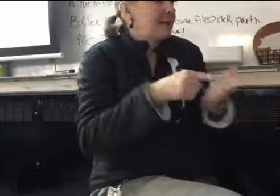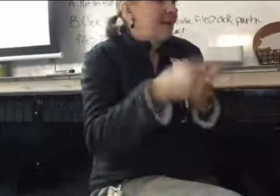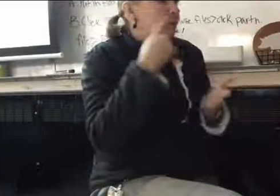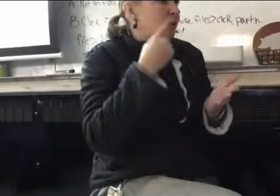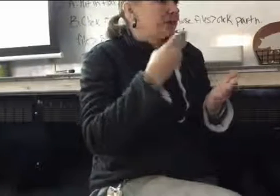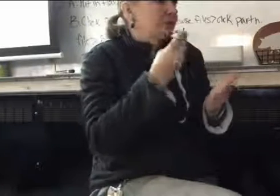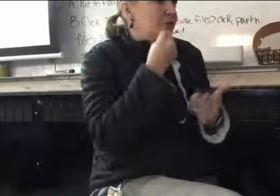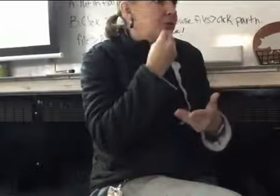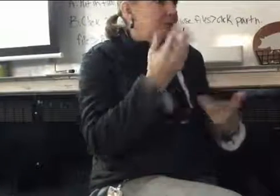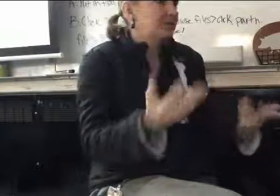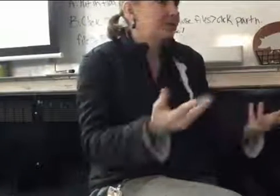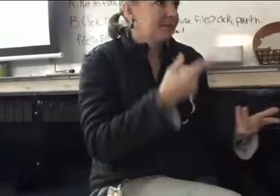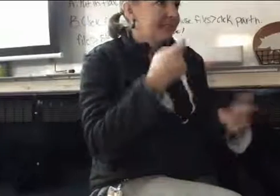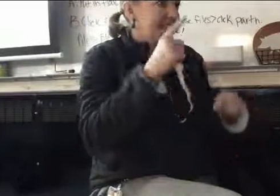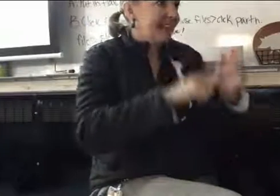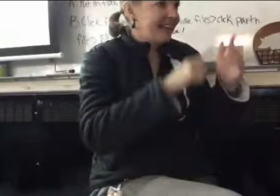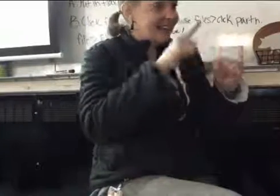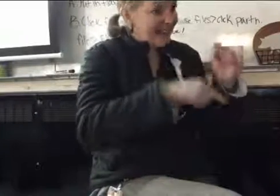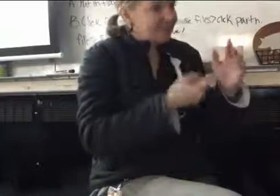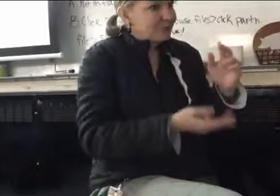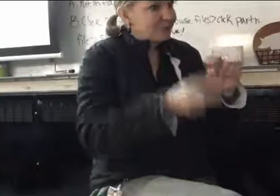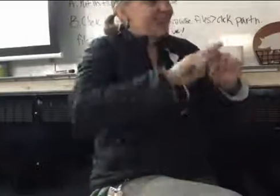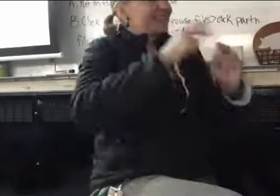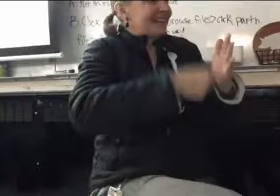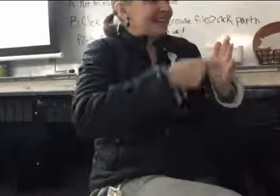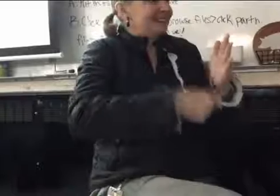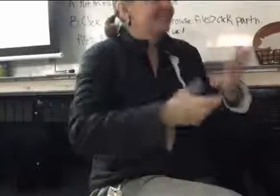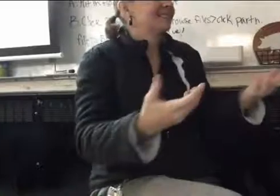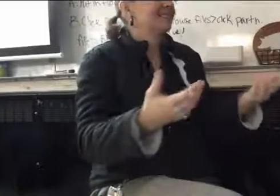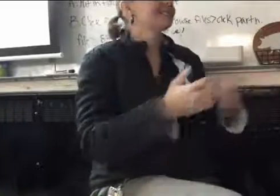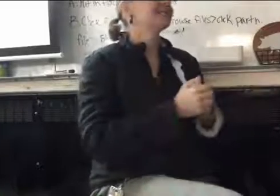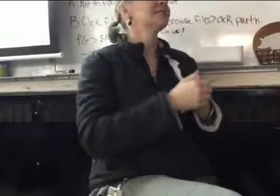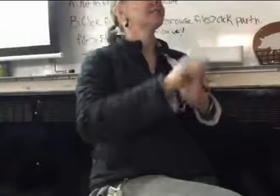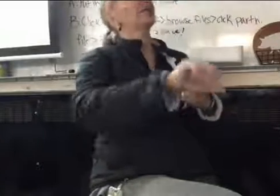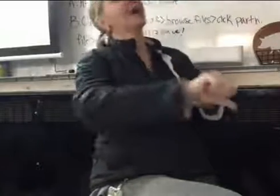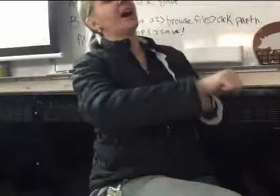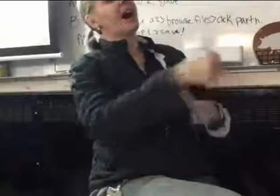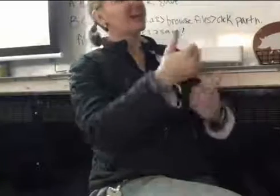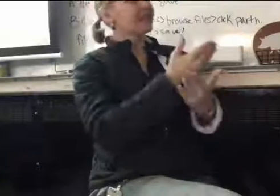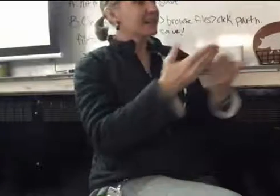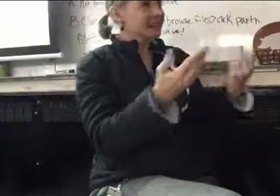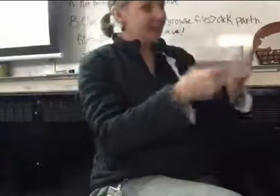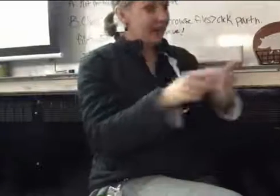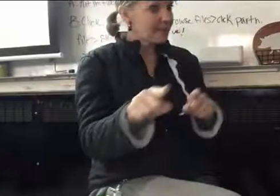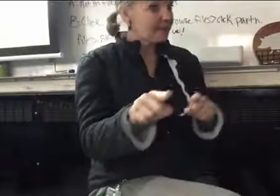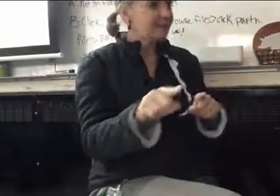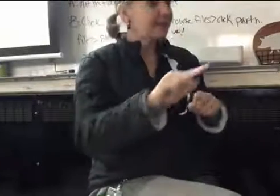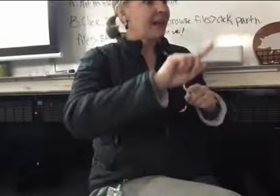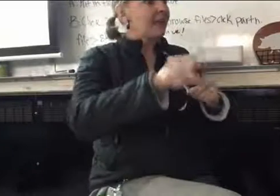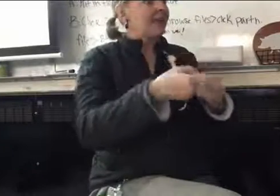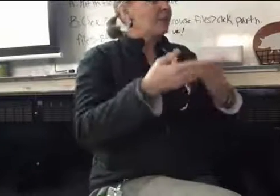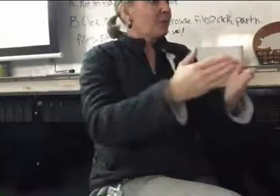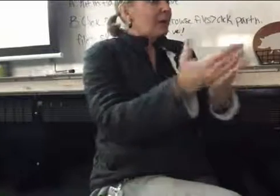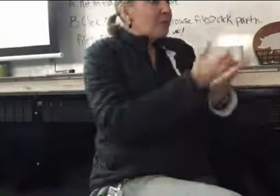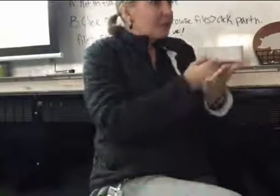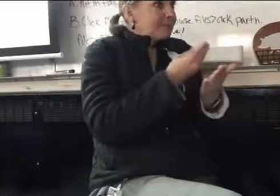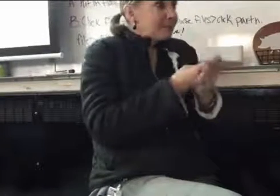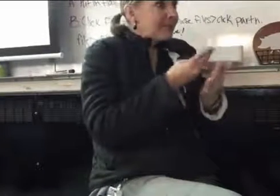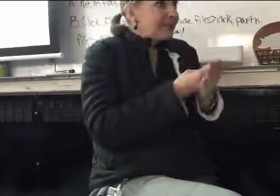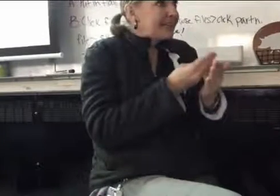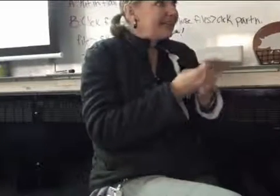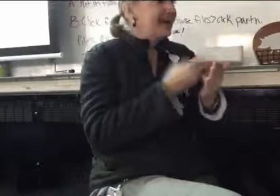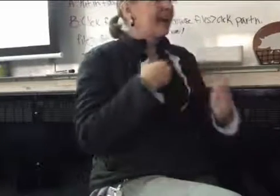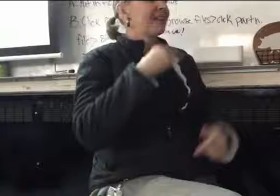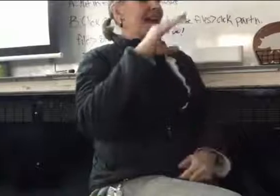it. All right. Other things that happened. The only way they could raise money is to have what's called a